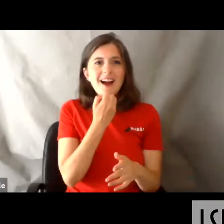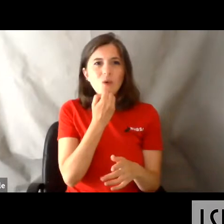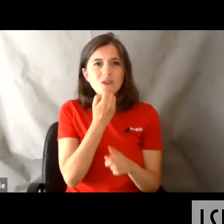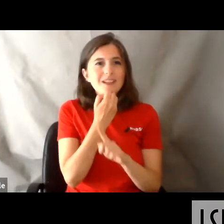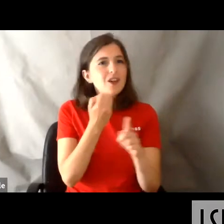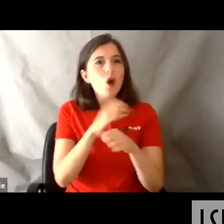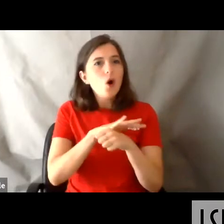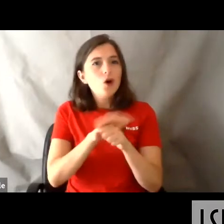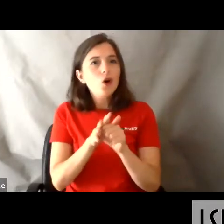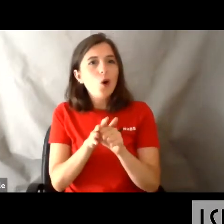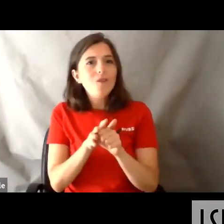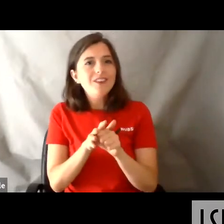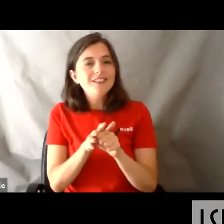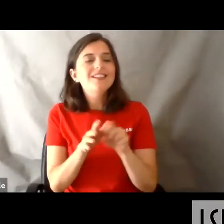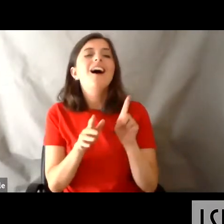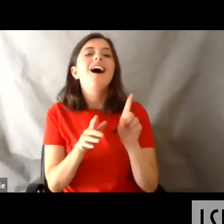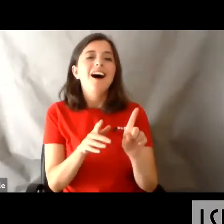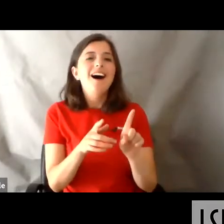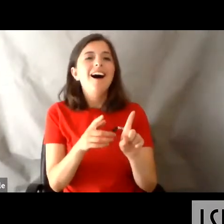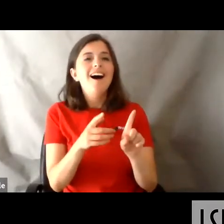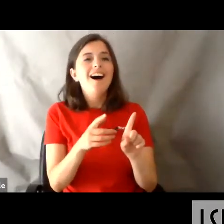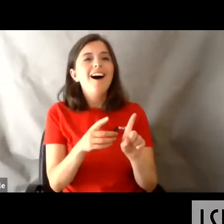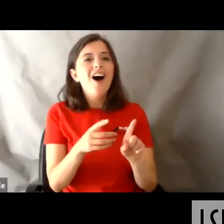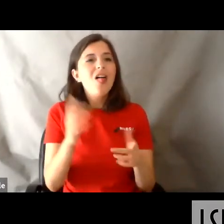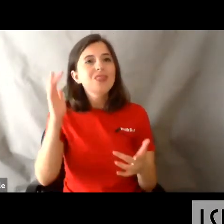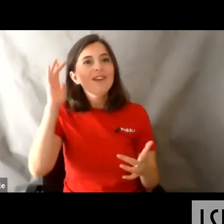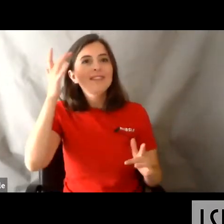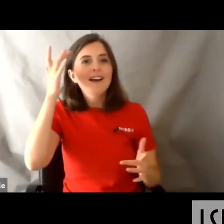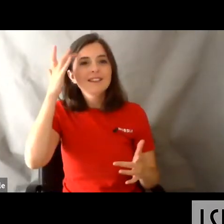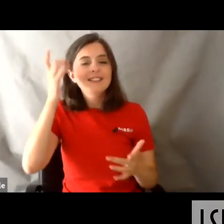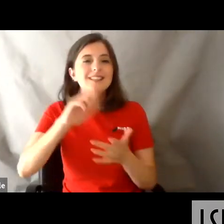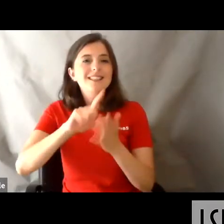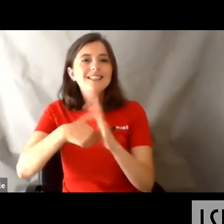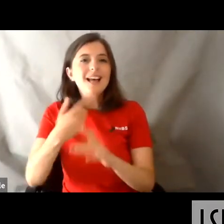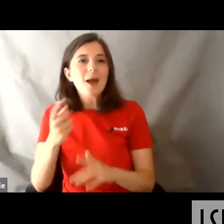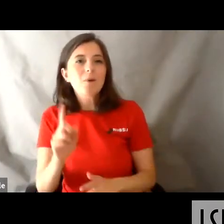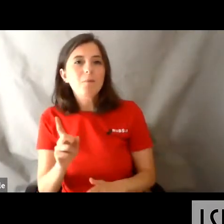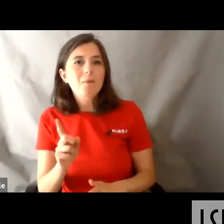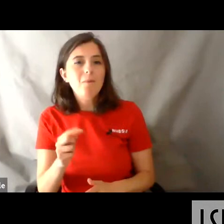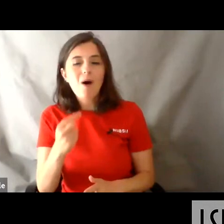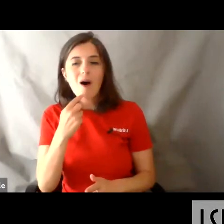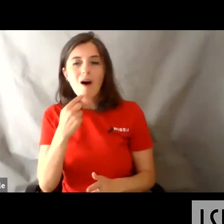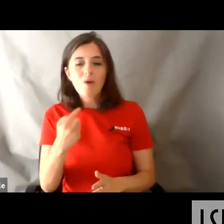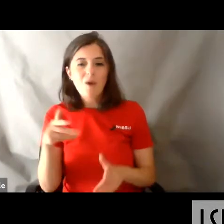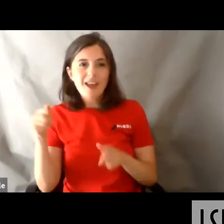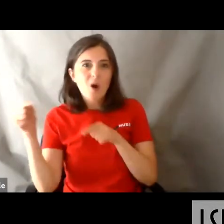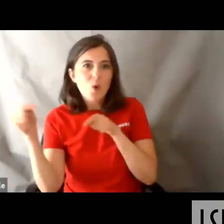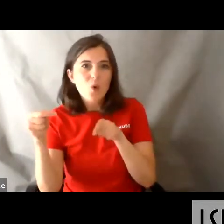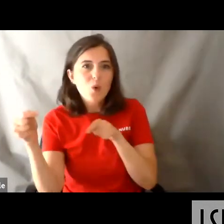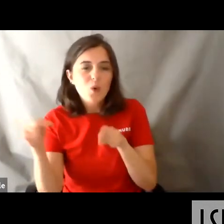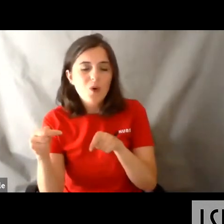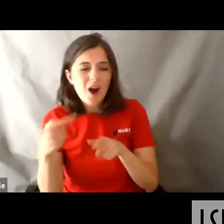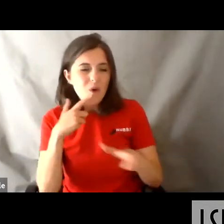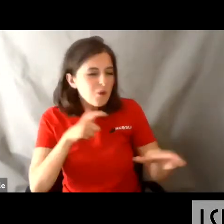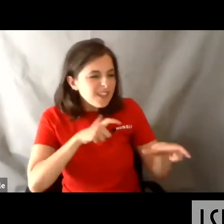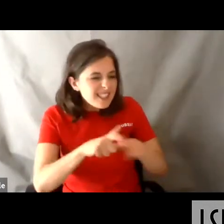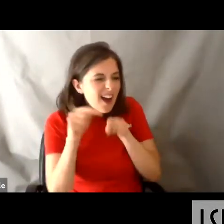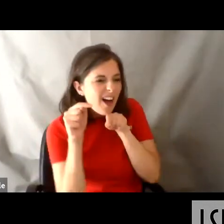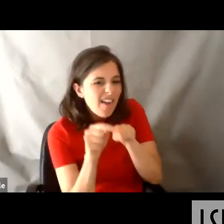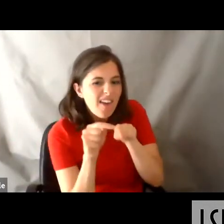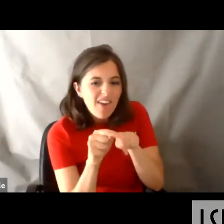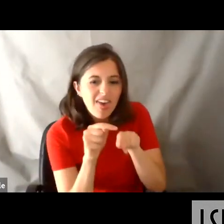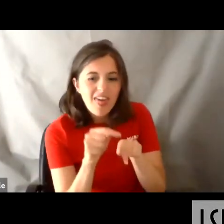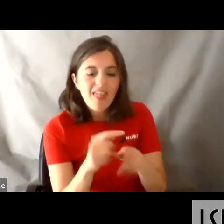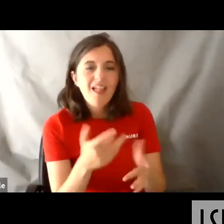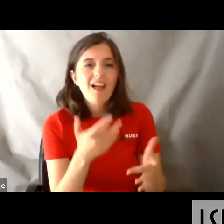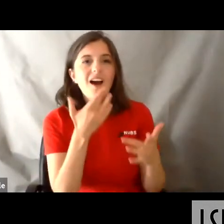people we hound. We'll still batter you with impossible forms, untrained assessors on commission,